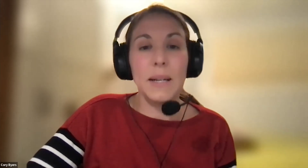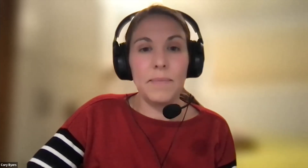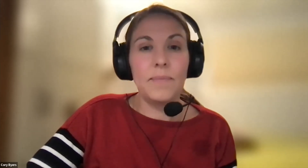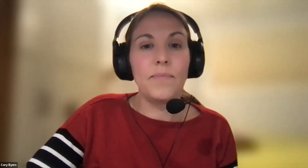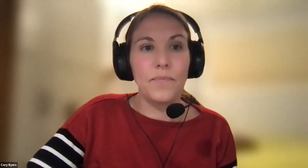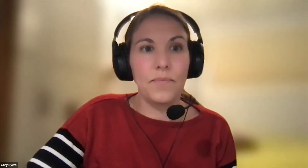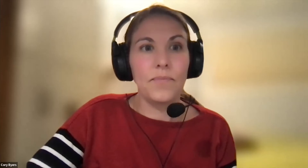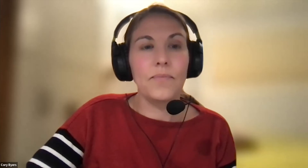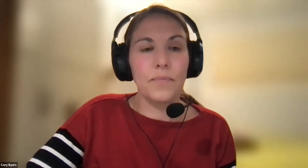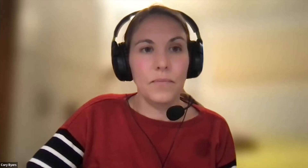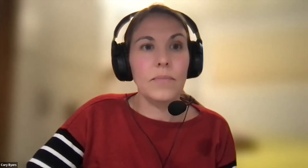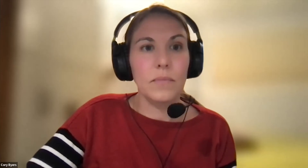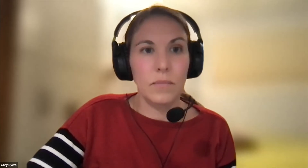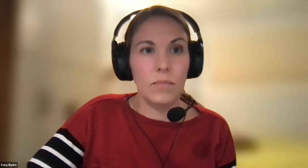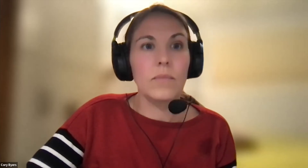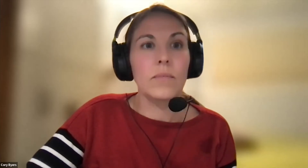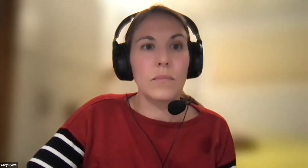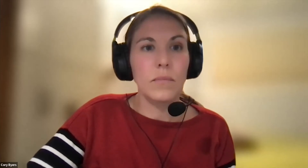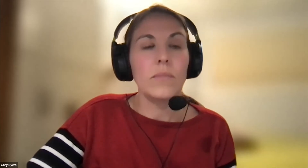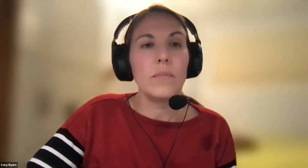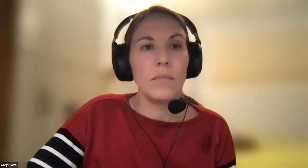Sí.